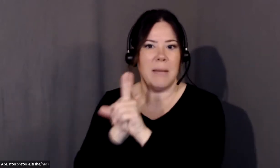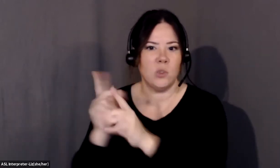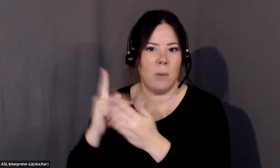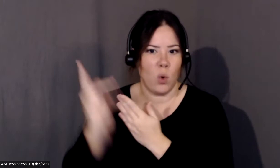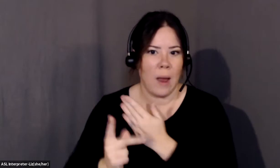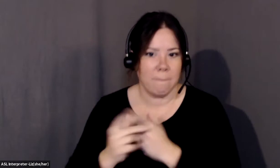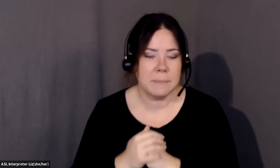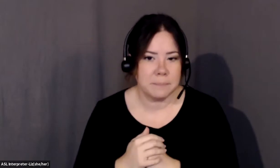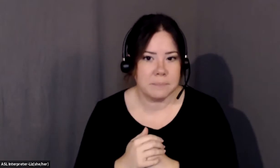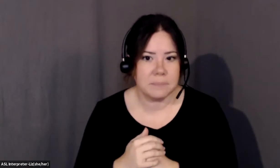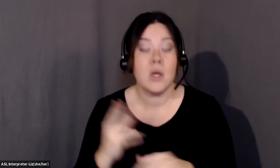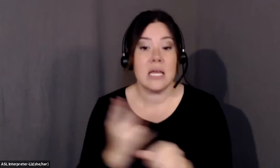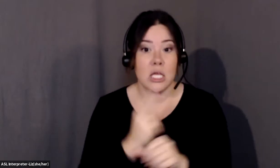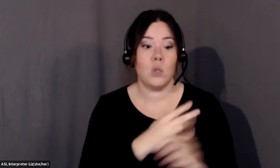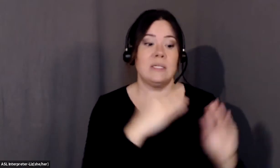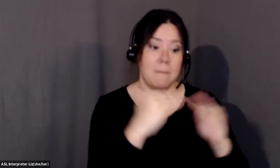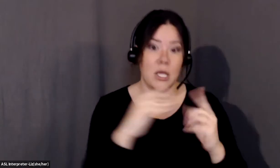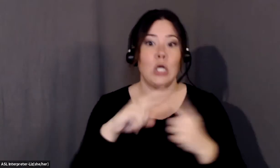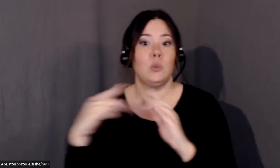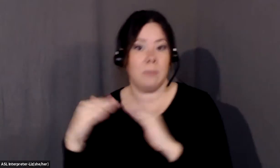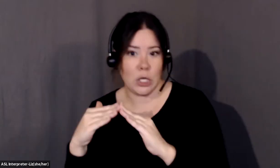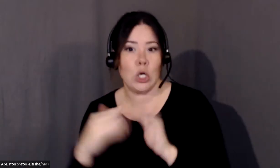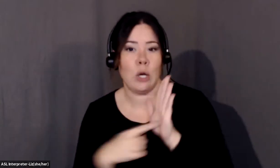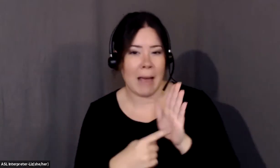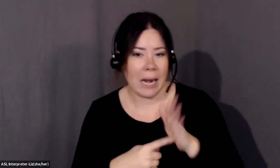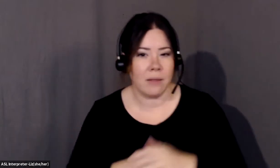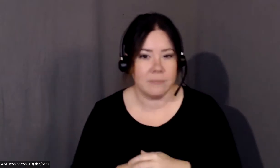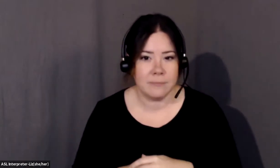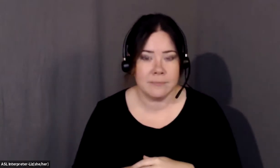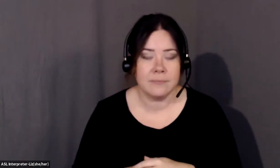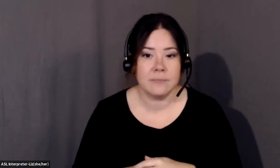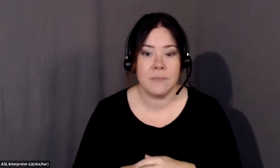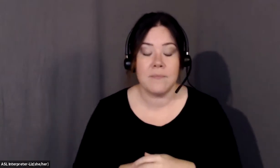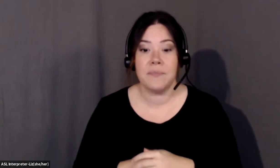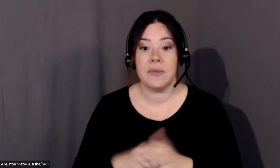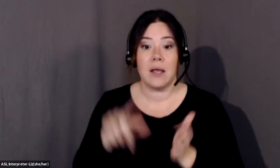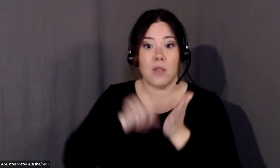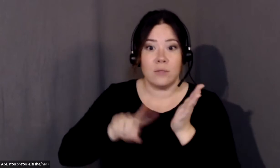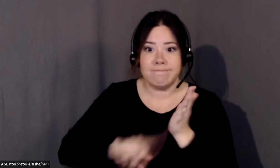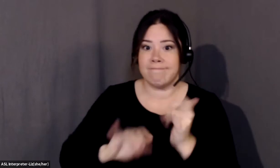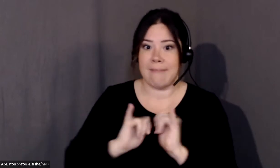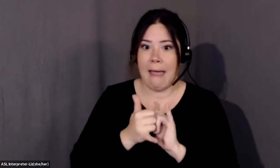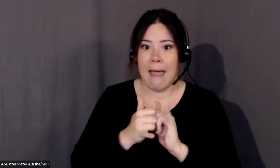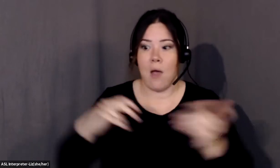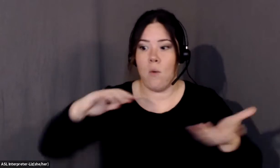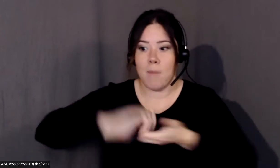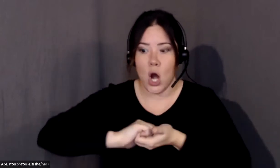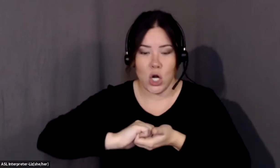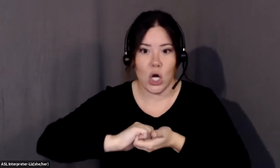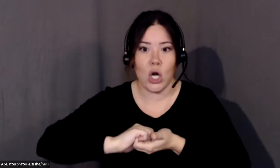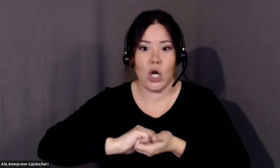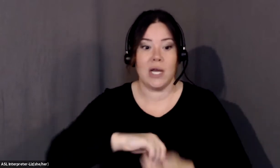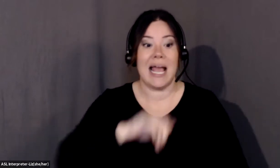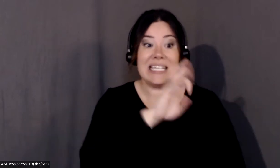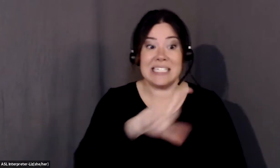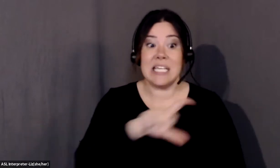is based on the peer-to-peer model and looking at how we can partner as SIL staff